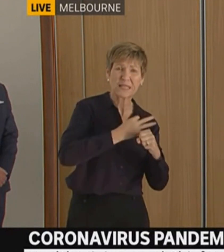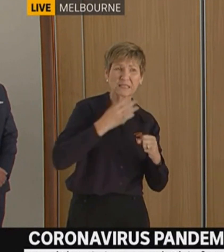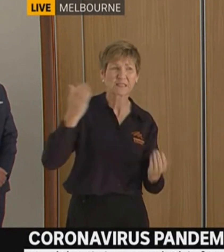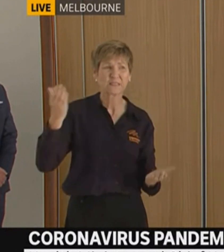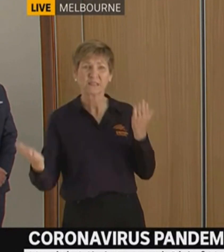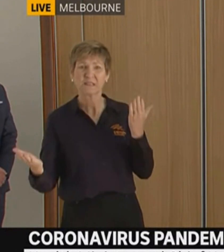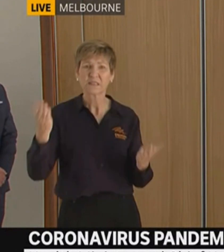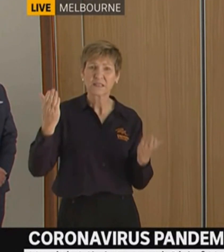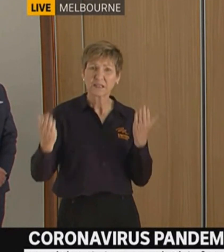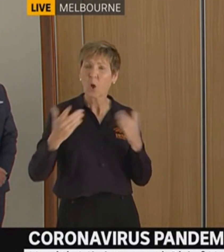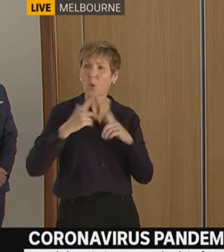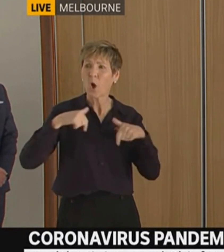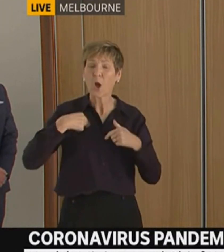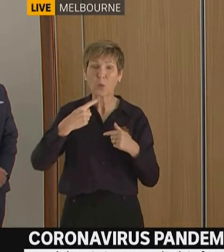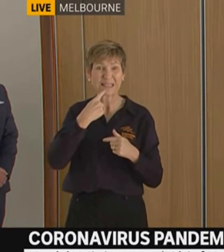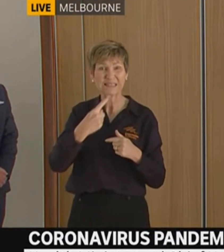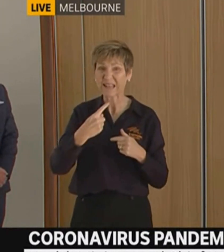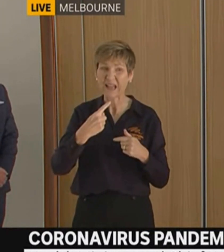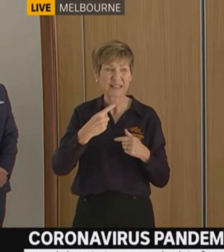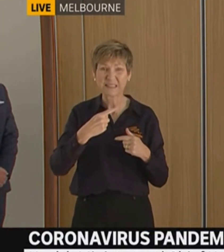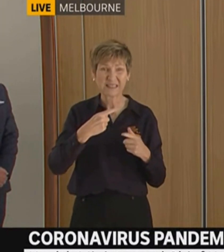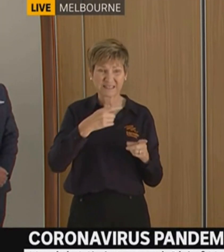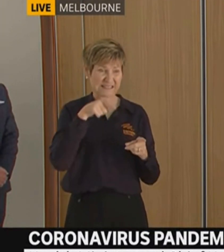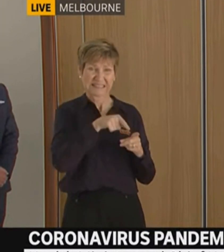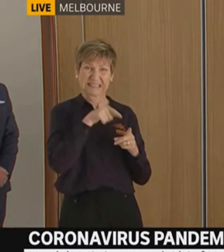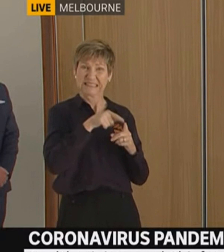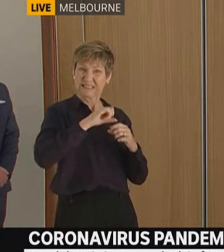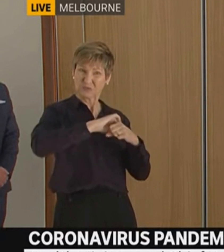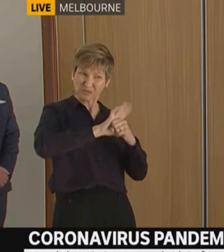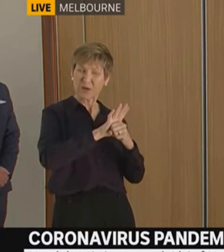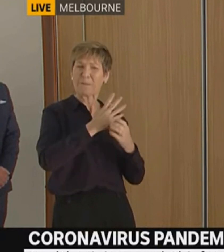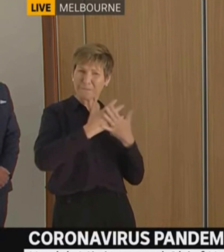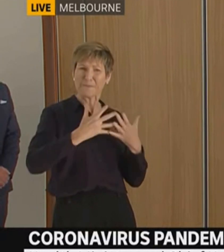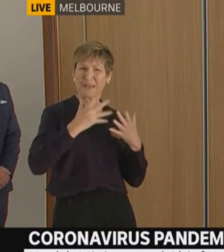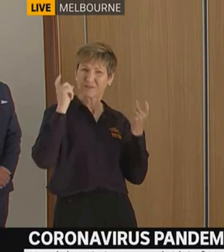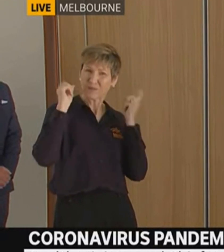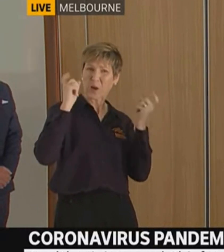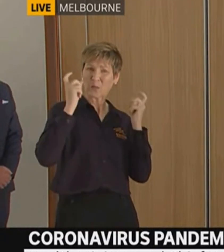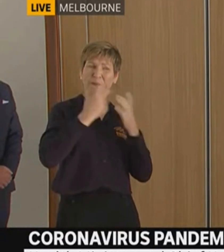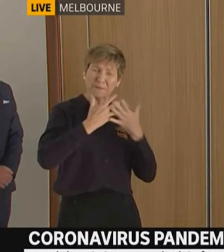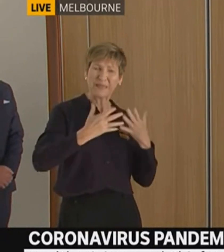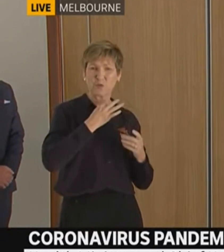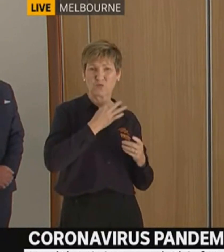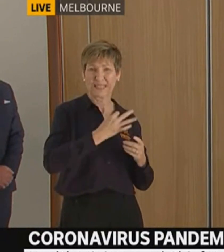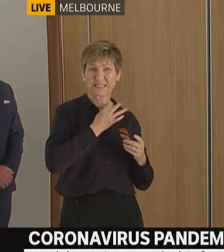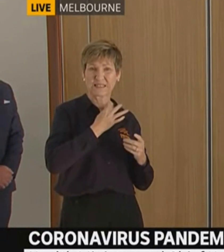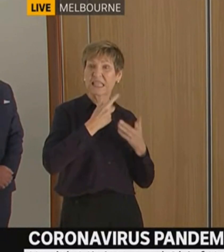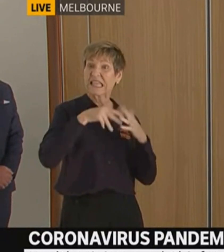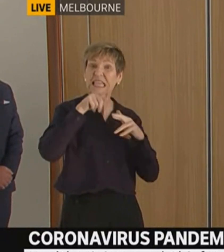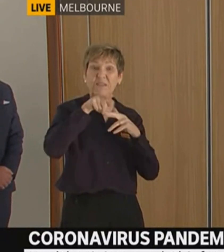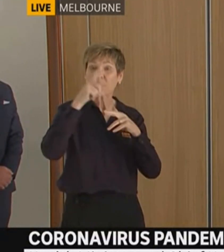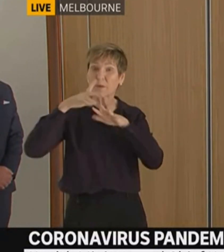very sound reasons. The more people you have together, the closer they are together, the higher the risk. A mass